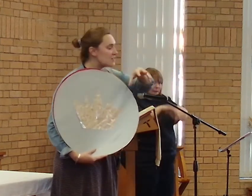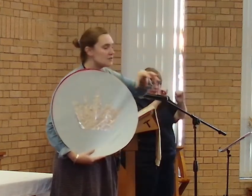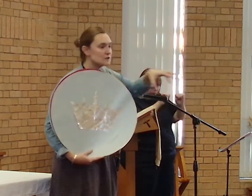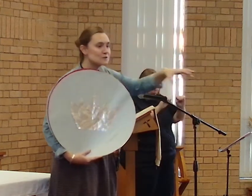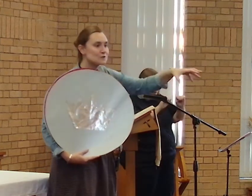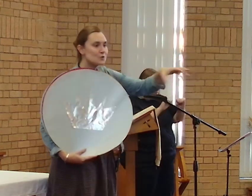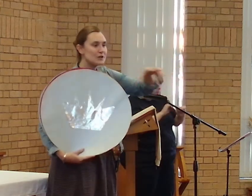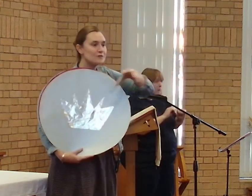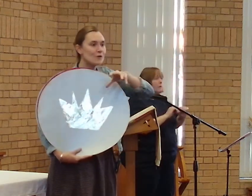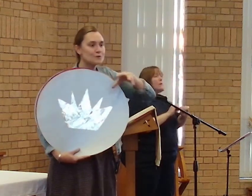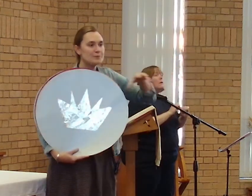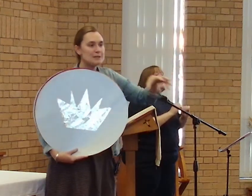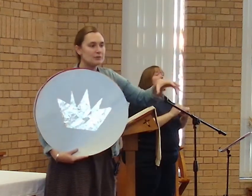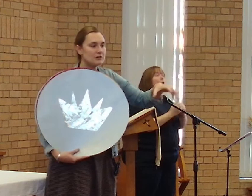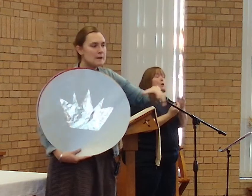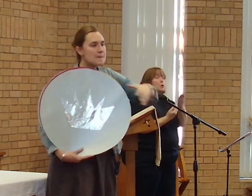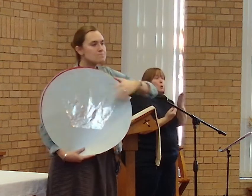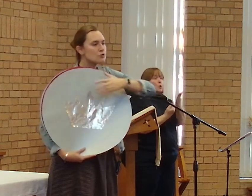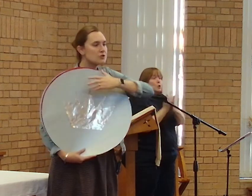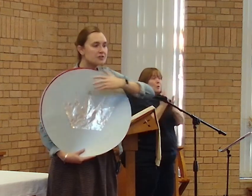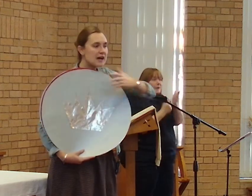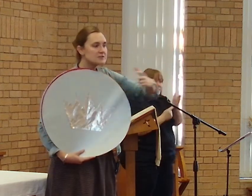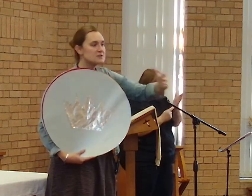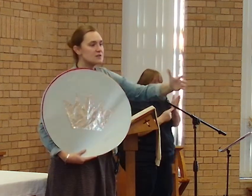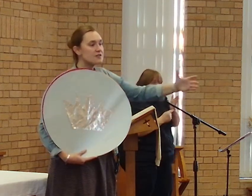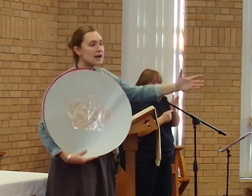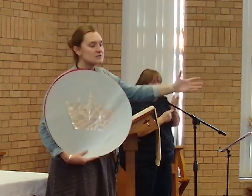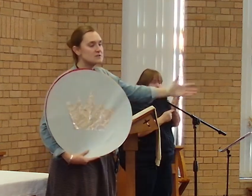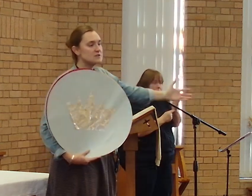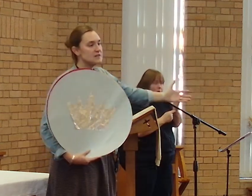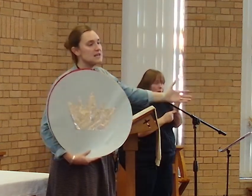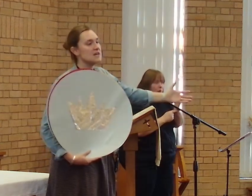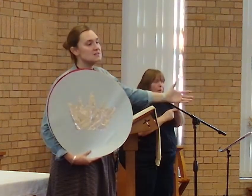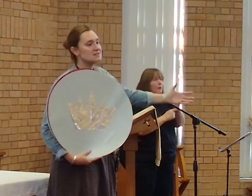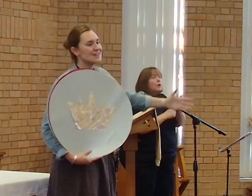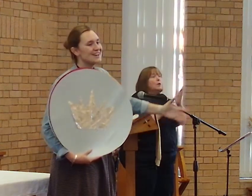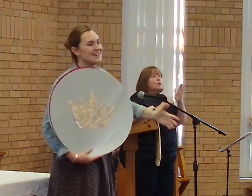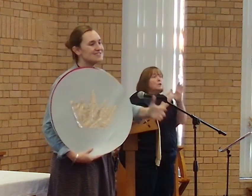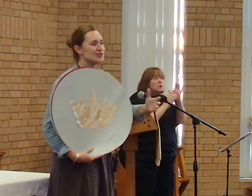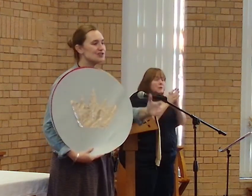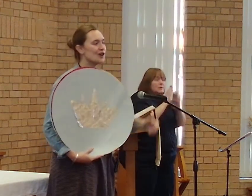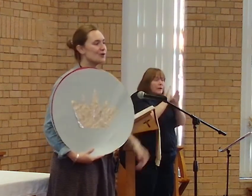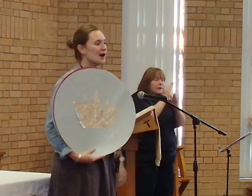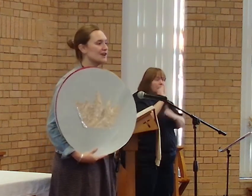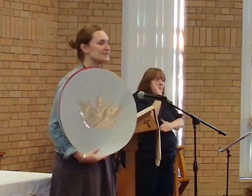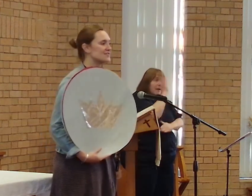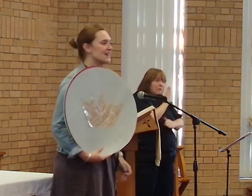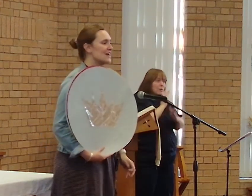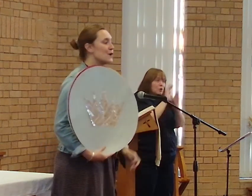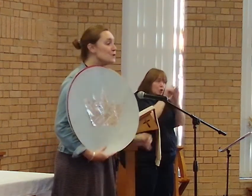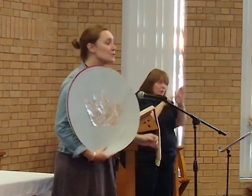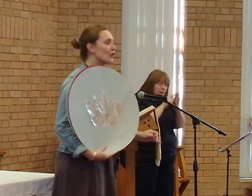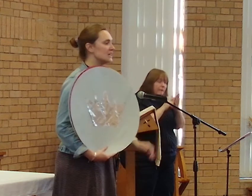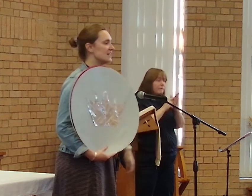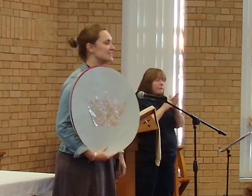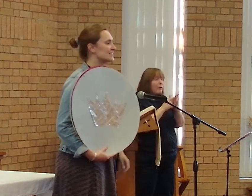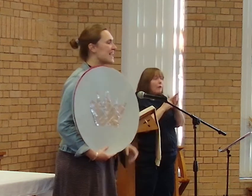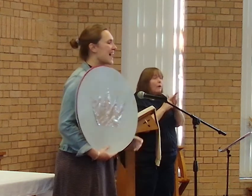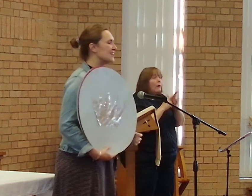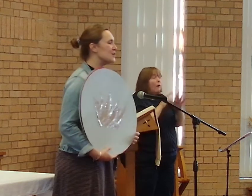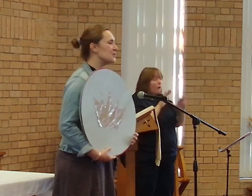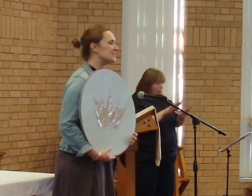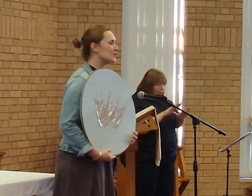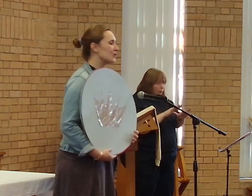bringing together the story of God's people through thousands and thousands of years to show us who God